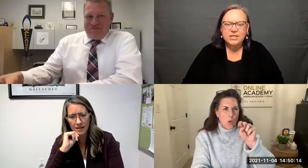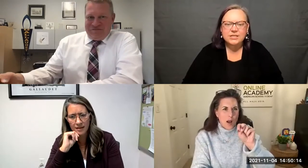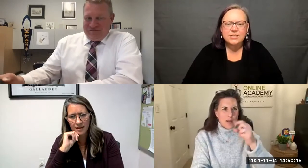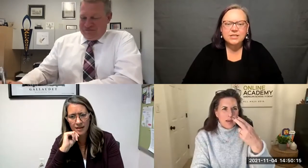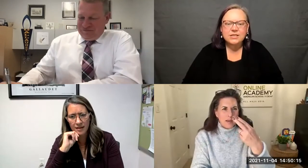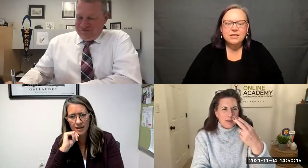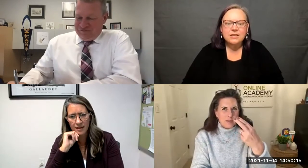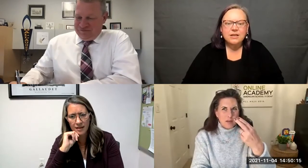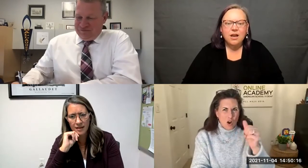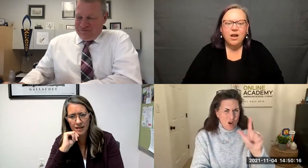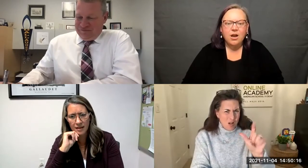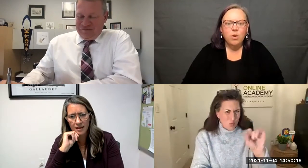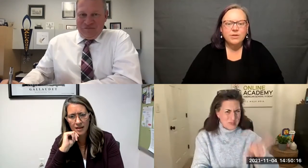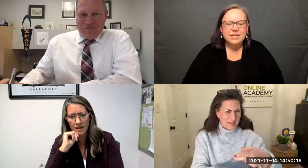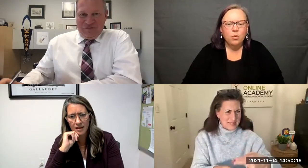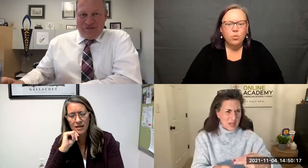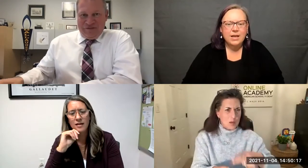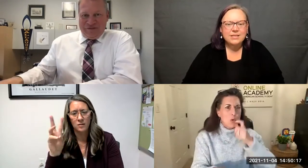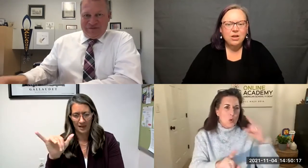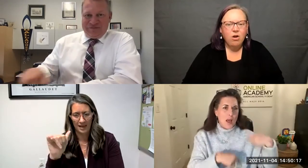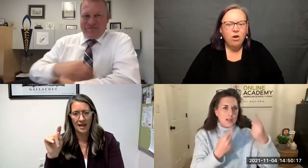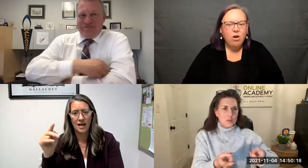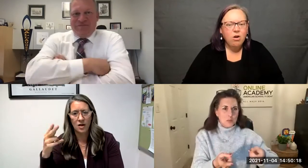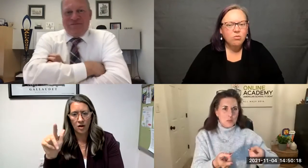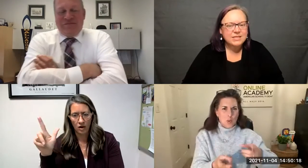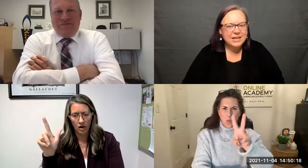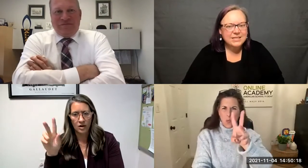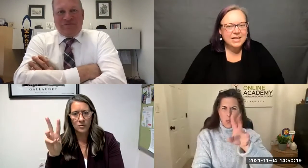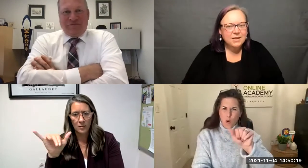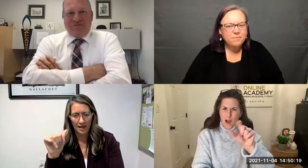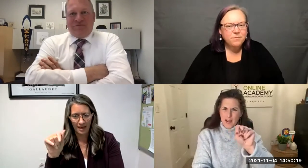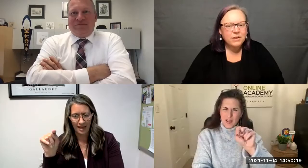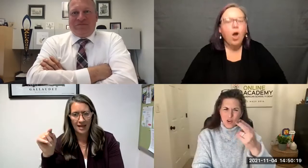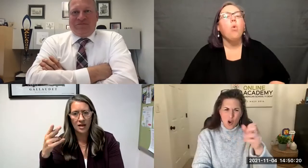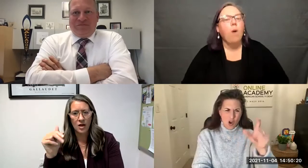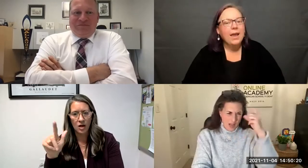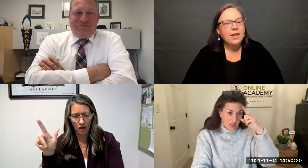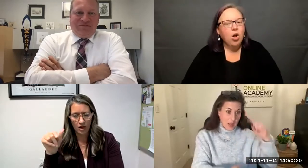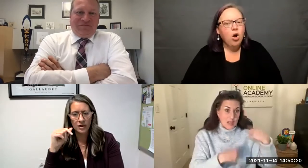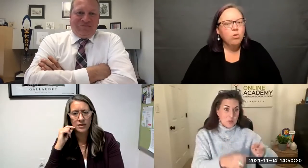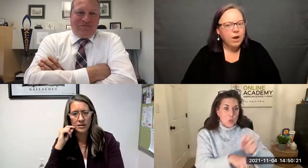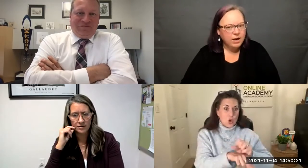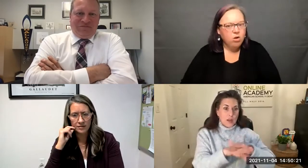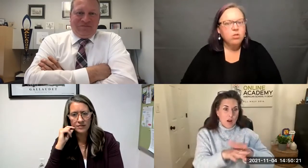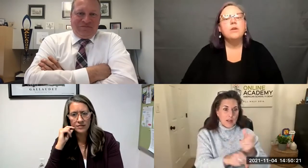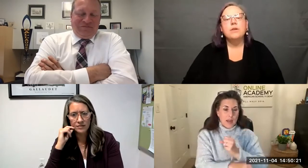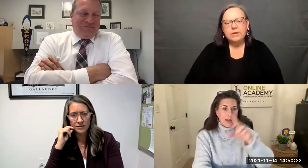mentioned, what was it? West Hall, was that his name? Yes. Oh, Wyatt Hall. Wyatt Hall.